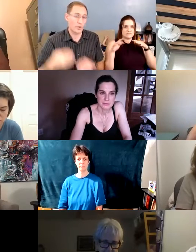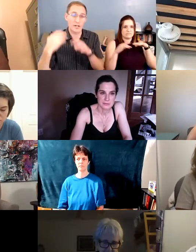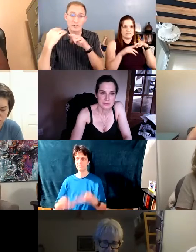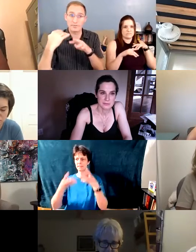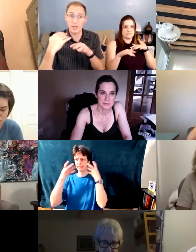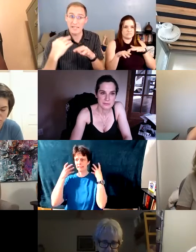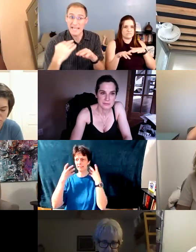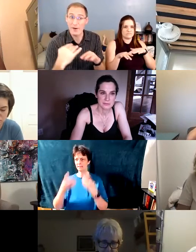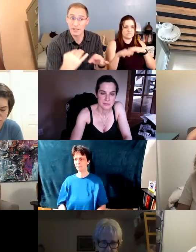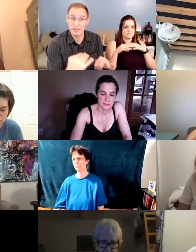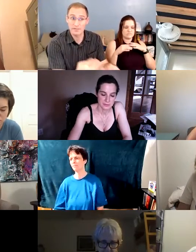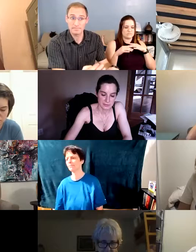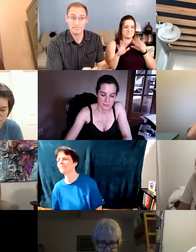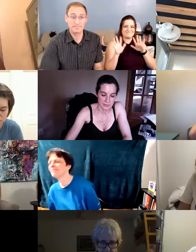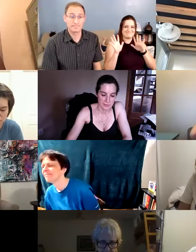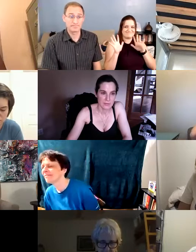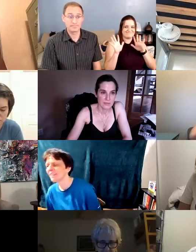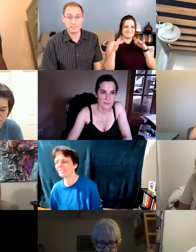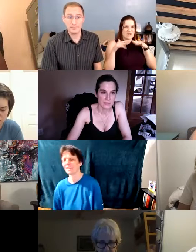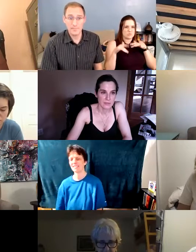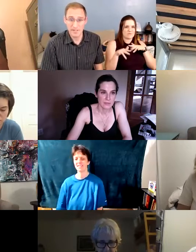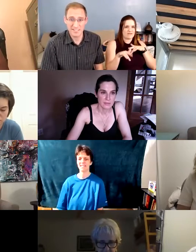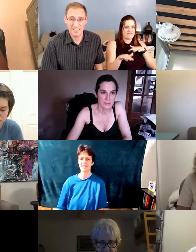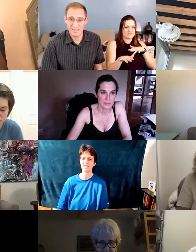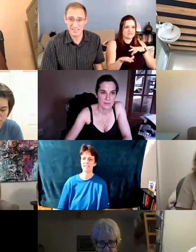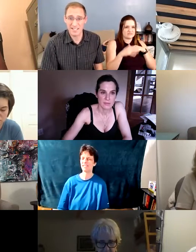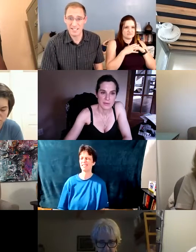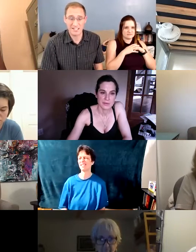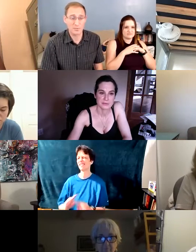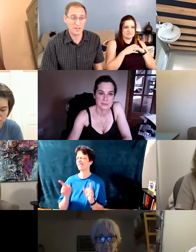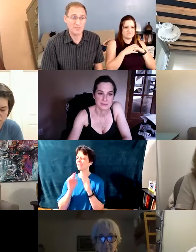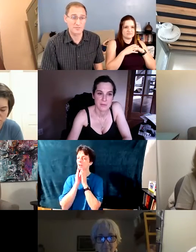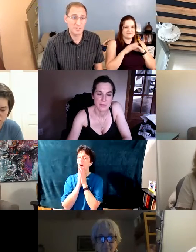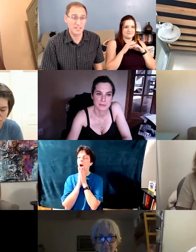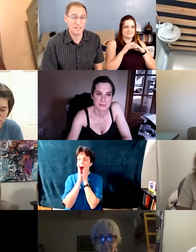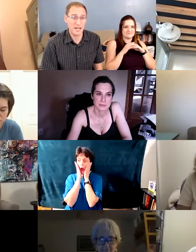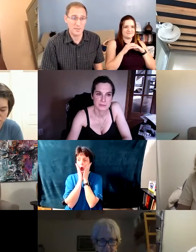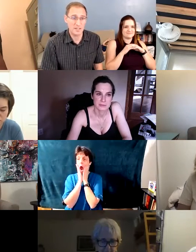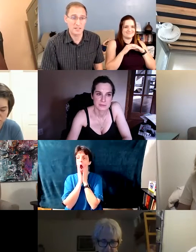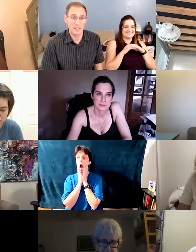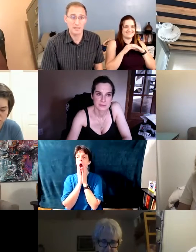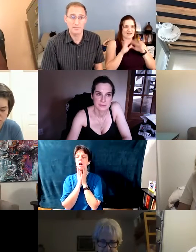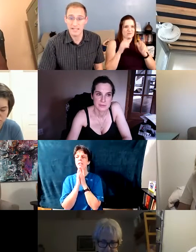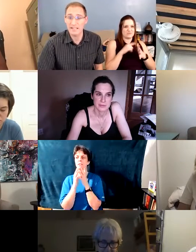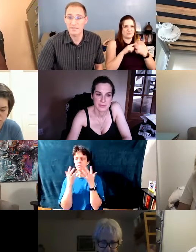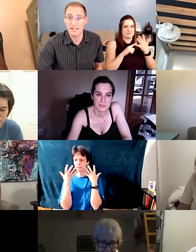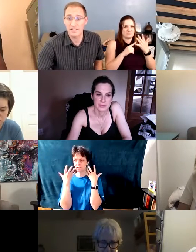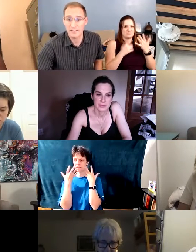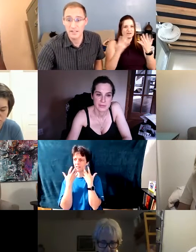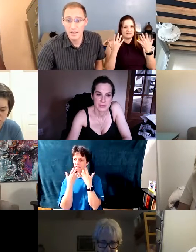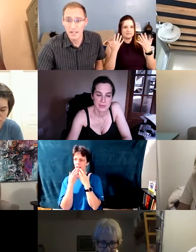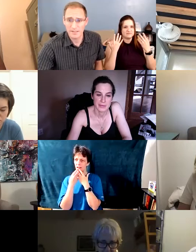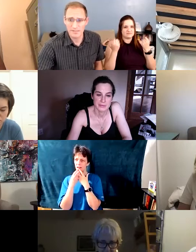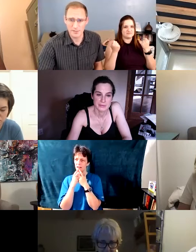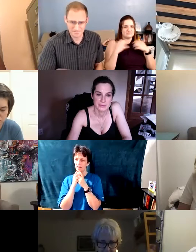like water flowing downhill. But again, it's one of those really common